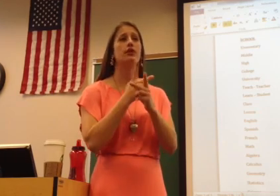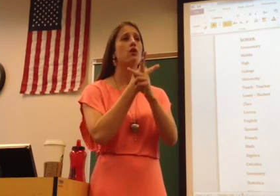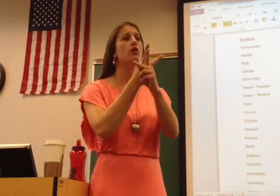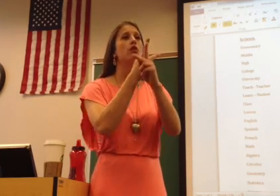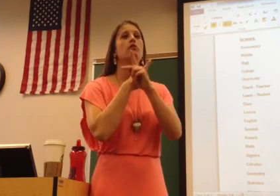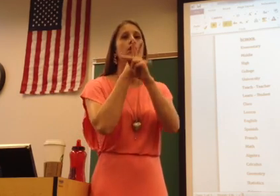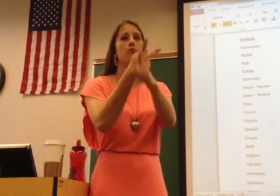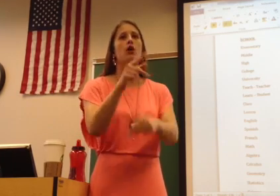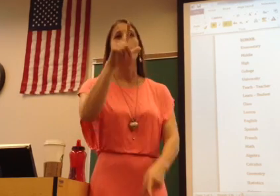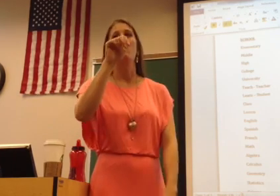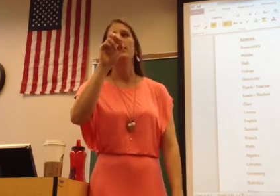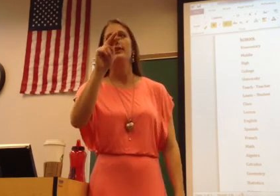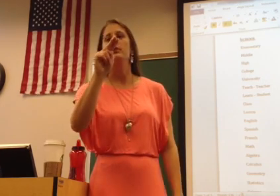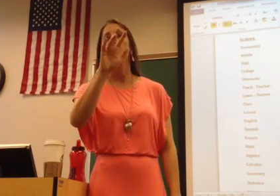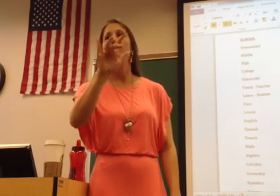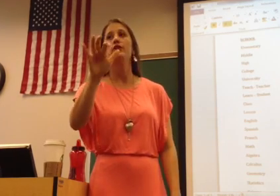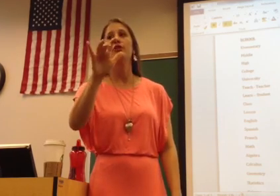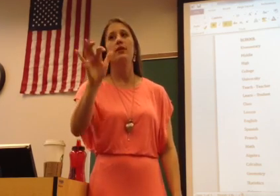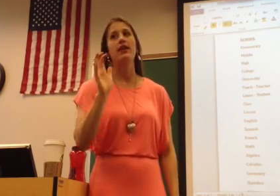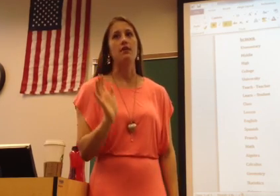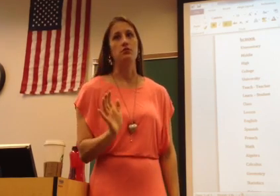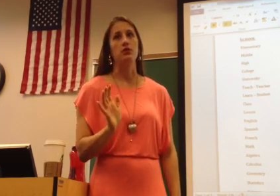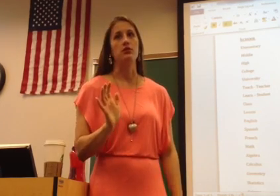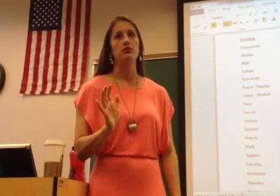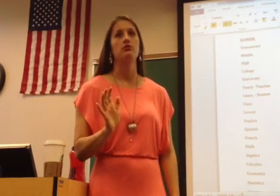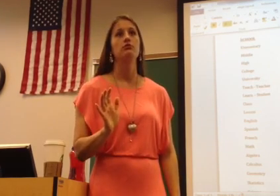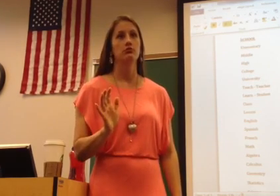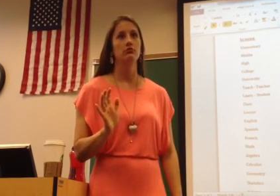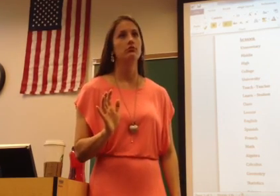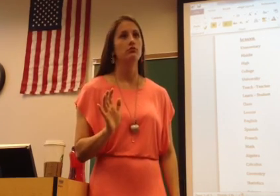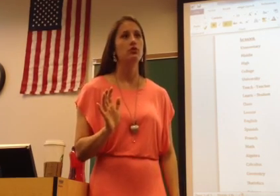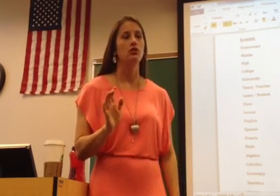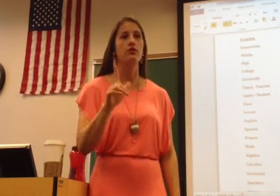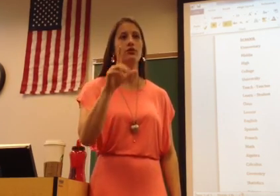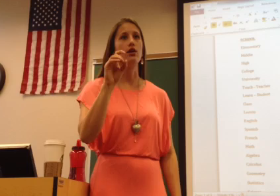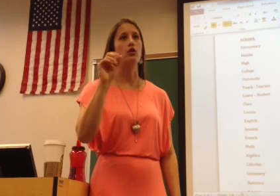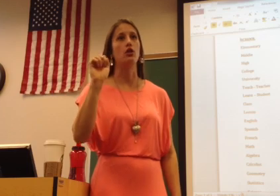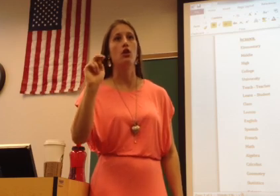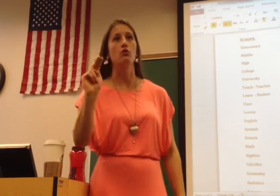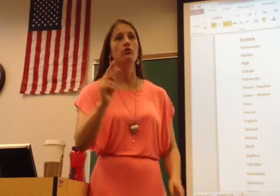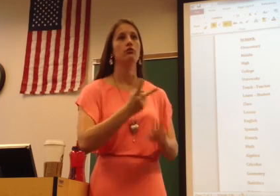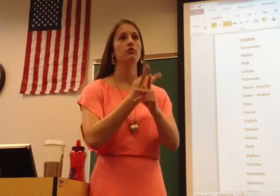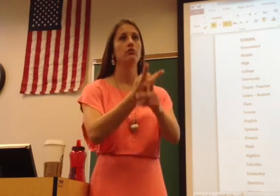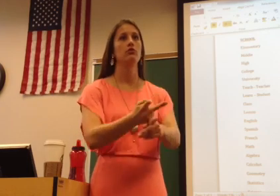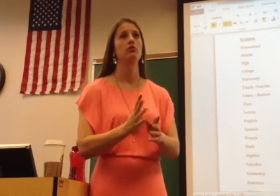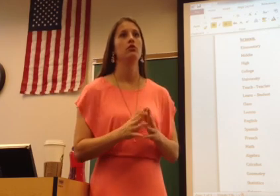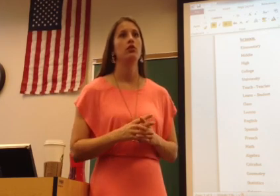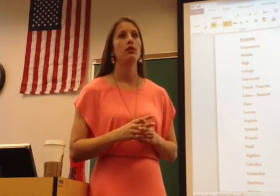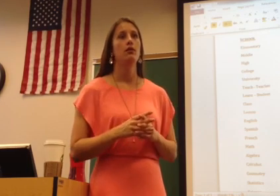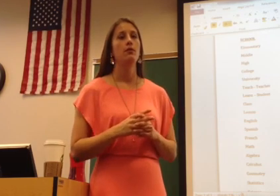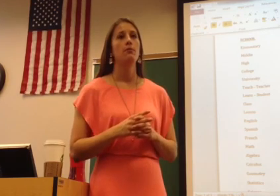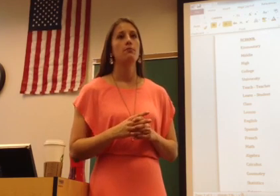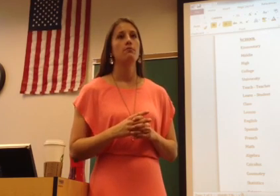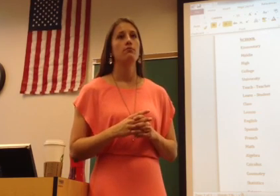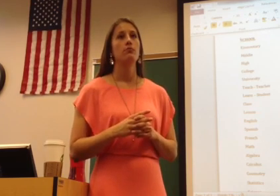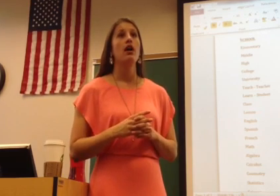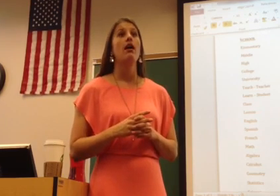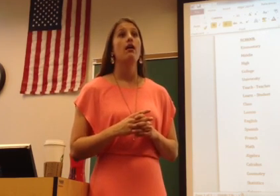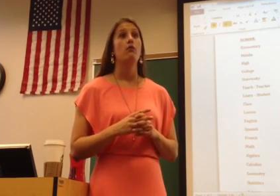go borrow and then do finger spelling afterwards. You can always do that. Loan. Depending on what context, from you to there or to there. Right,